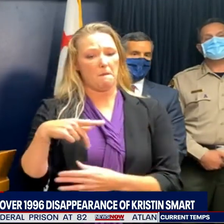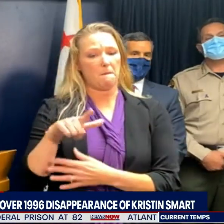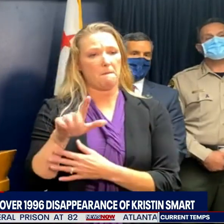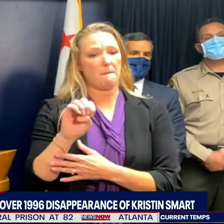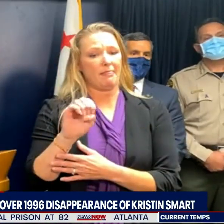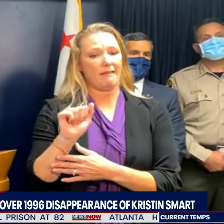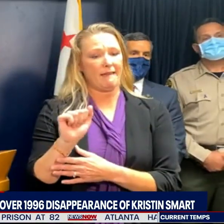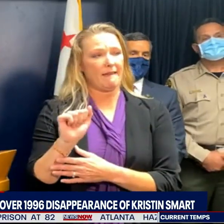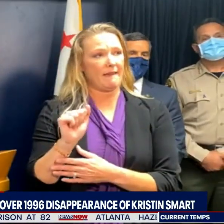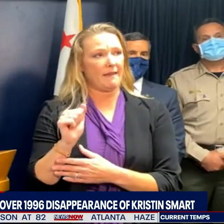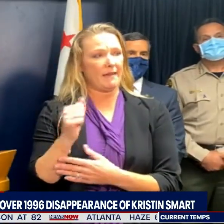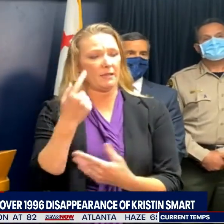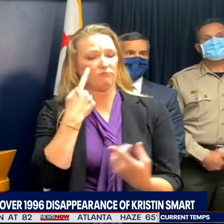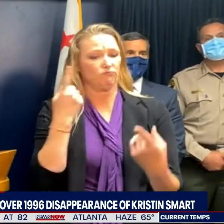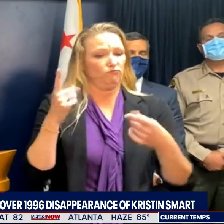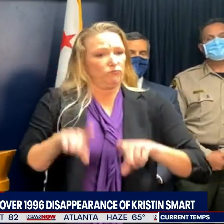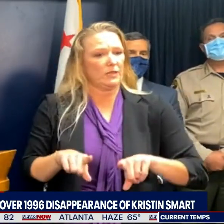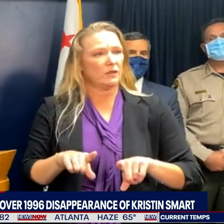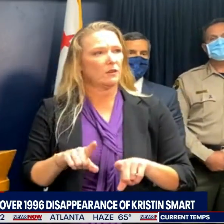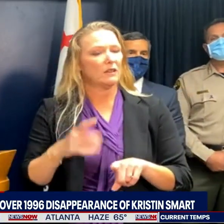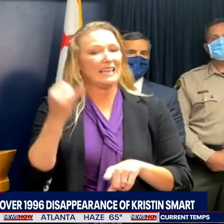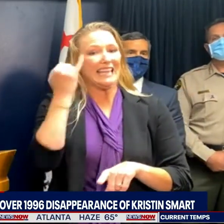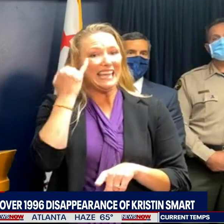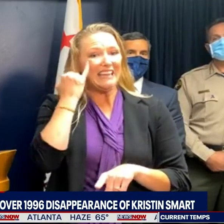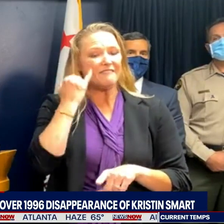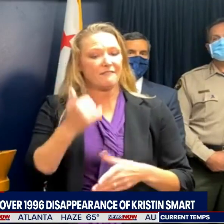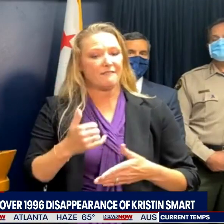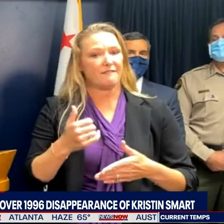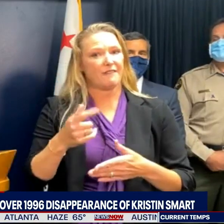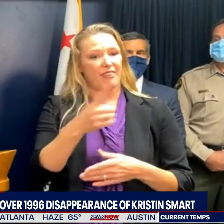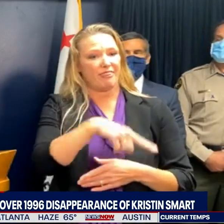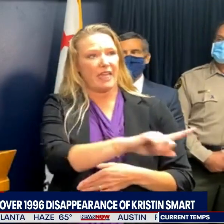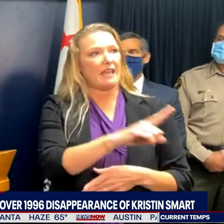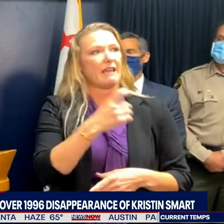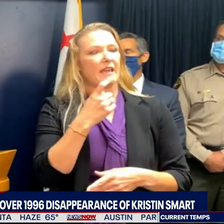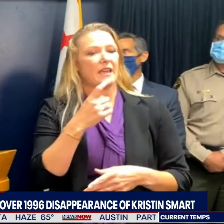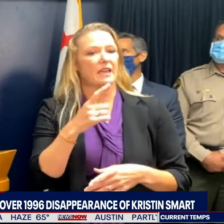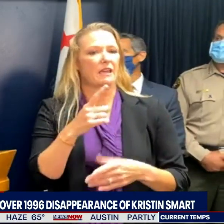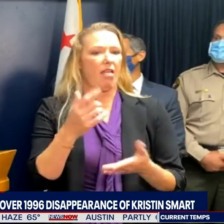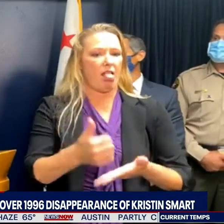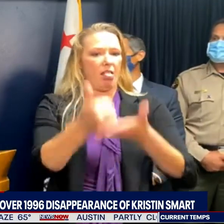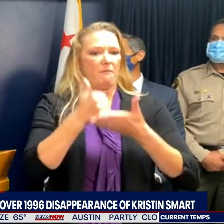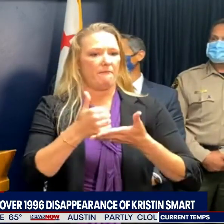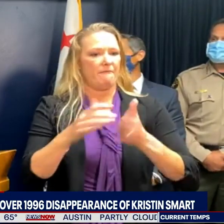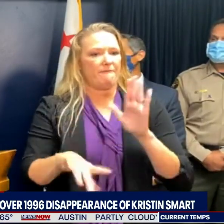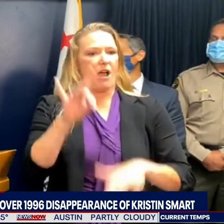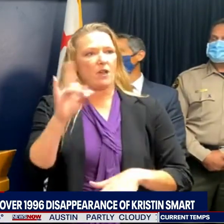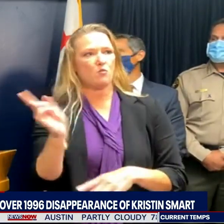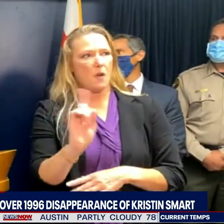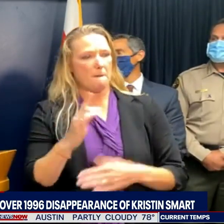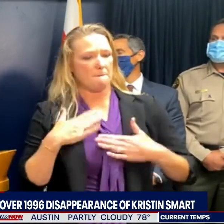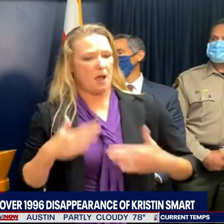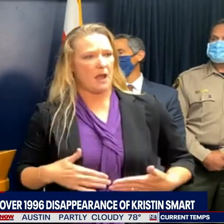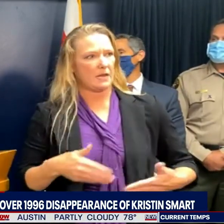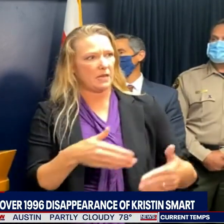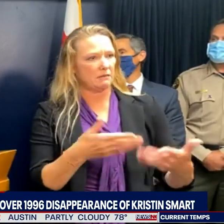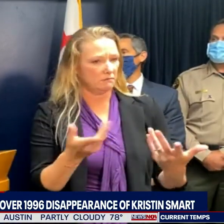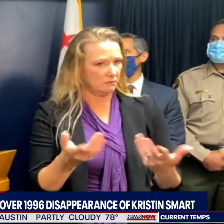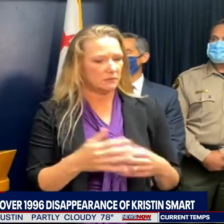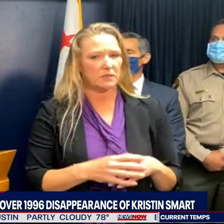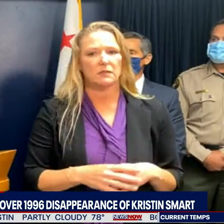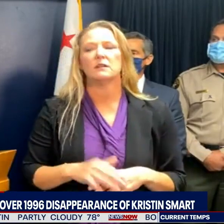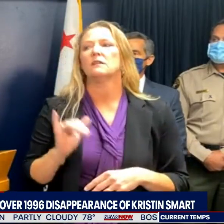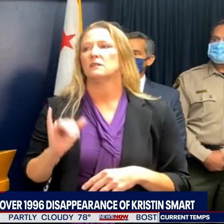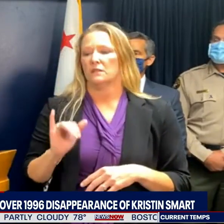of information leading to the recovery of Kristin's remains? The question was, would we accept a plea deal or any kind of lesser charges in exchange